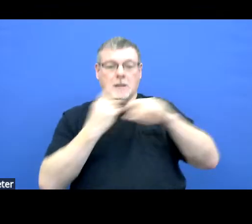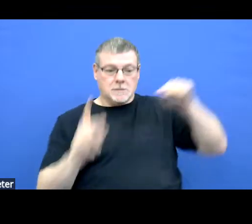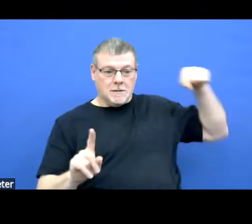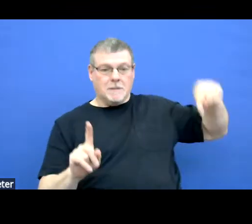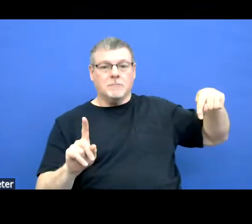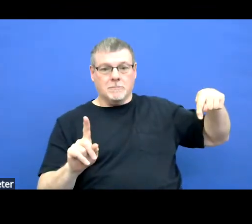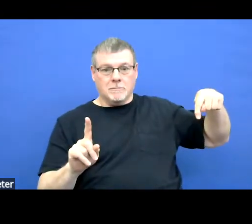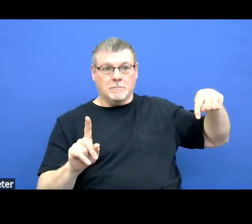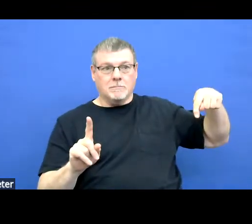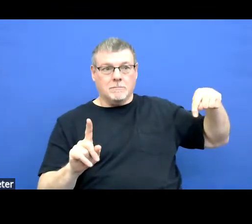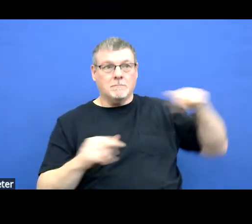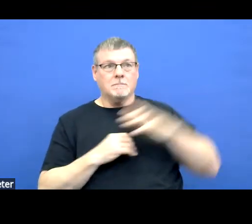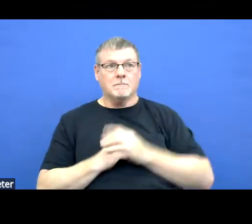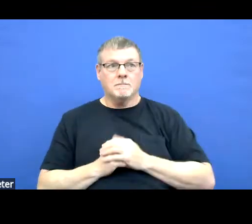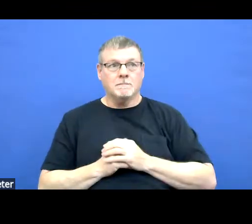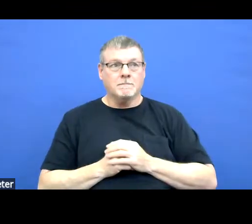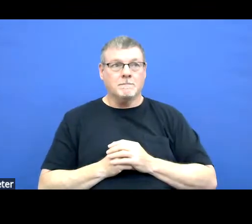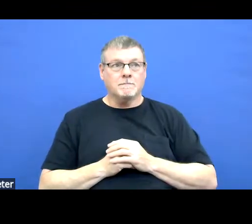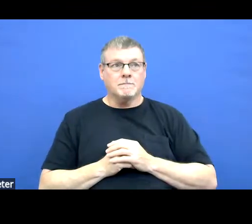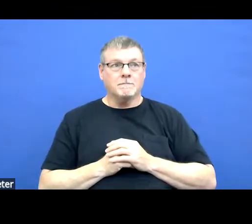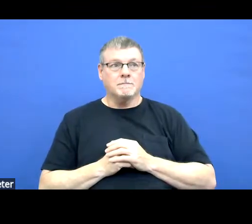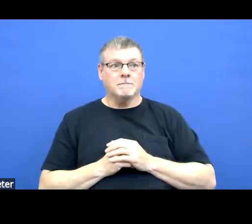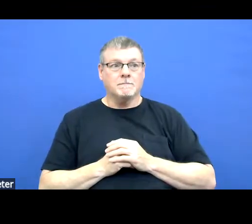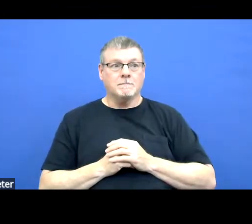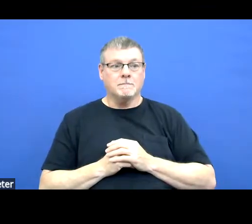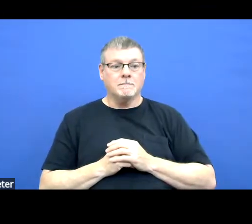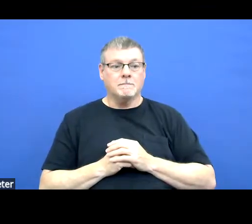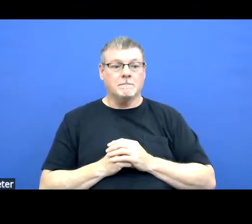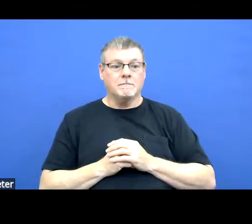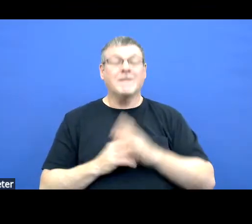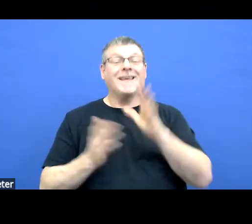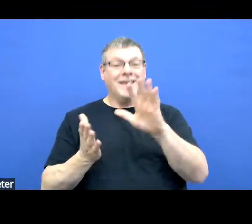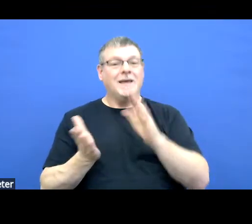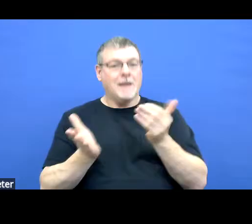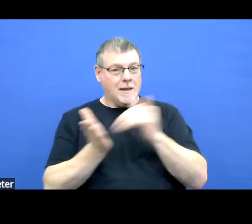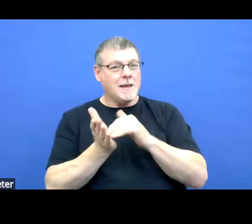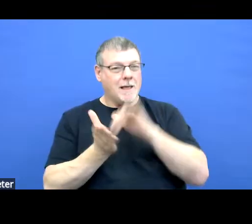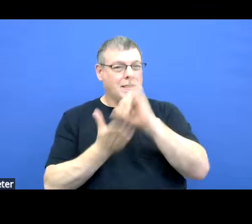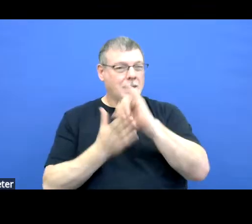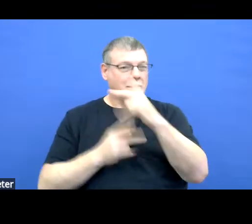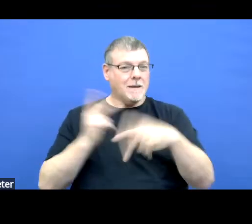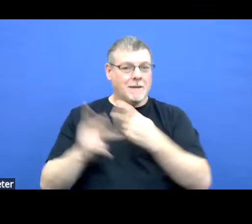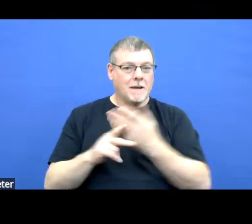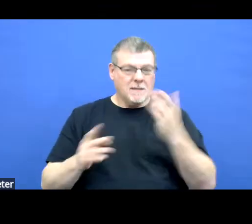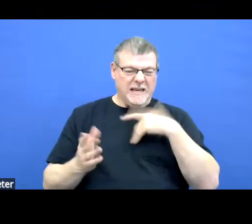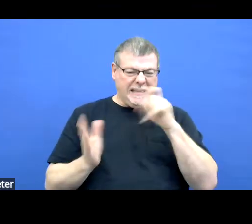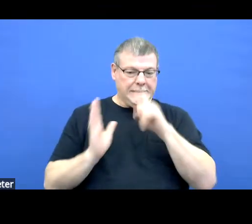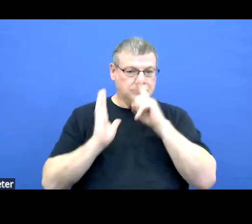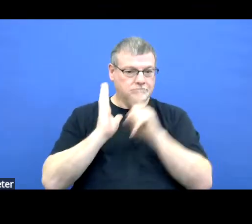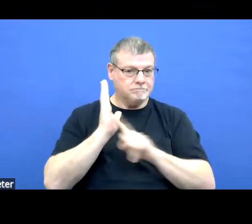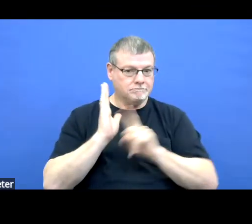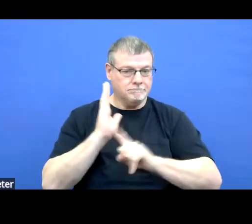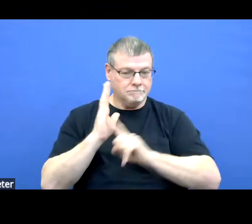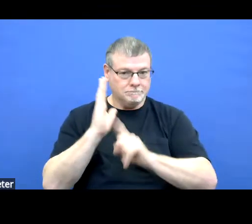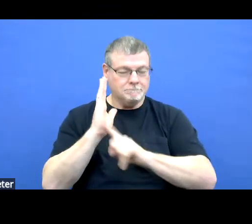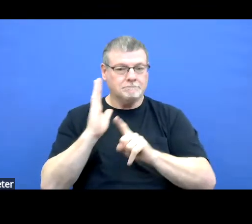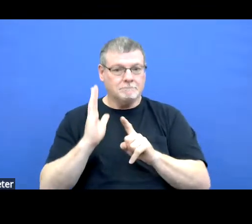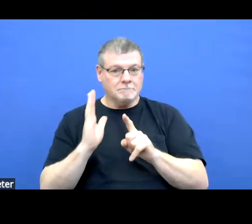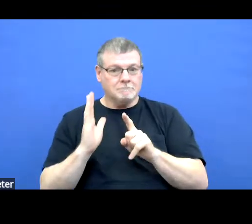there. It was simply. Yeah, so again, those are some of the stuff that we will be looking at as far as how